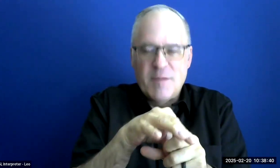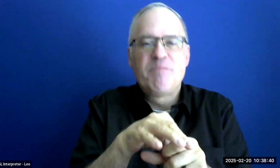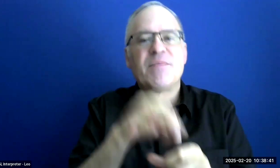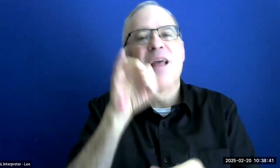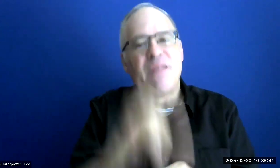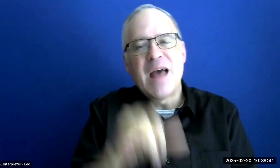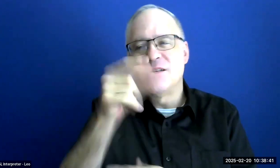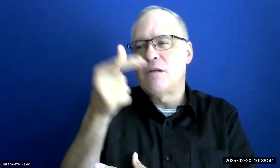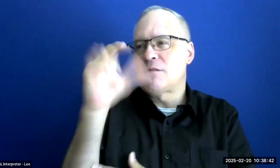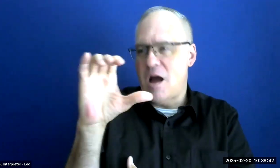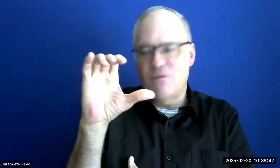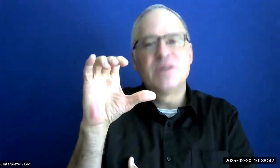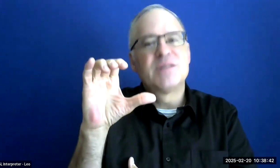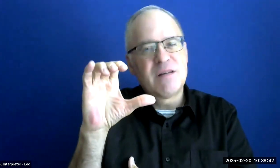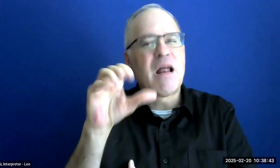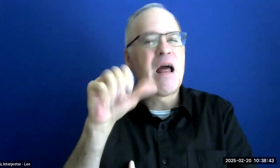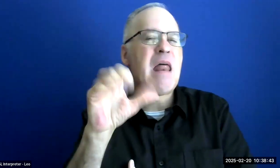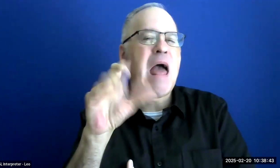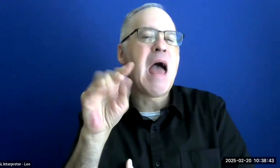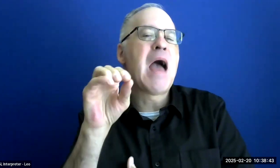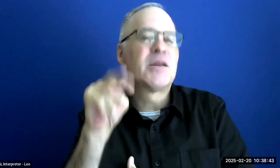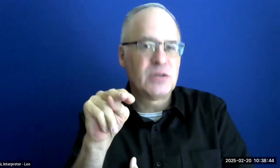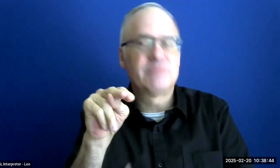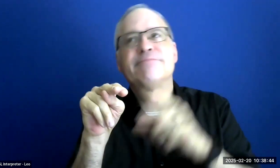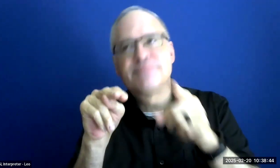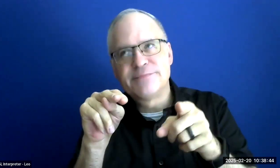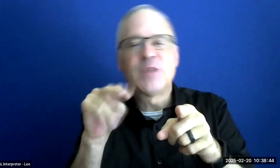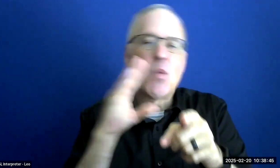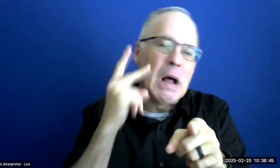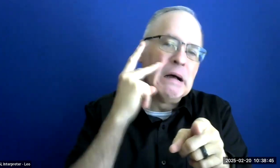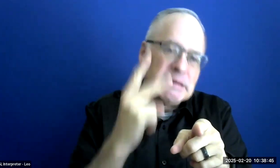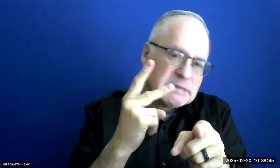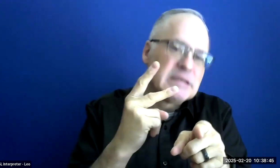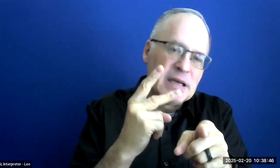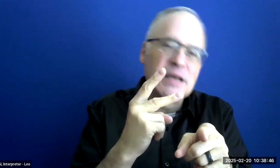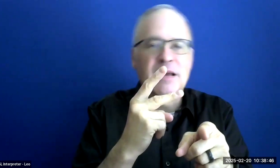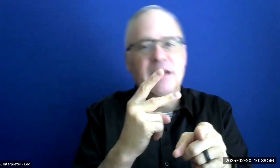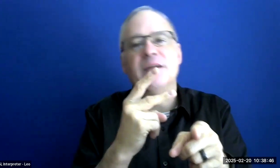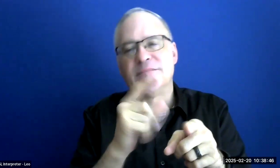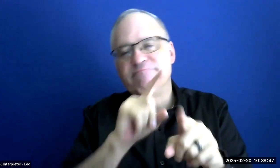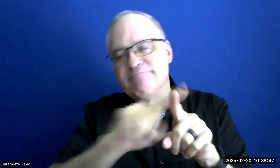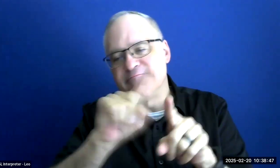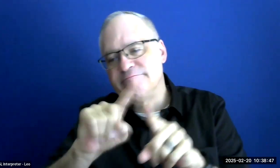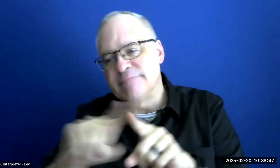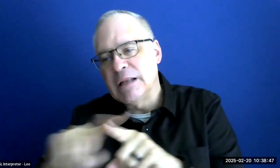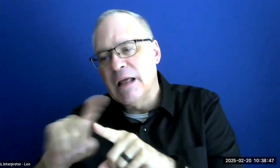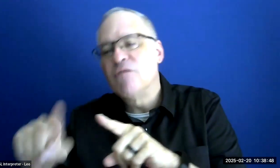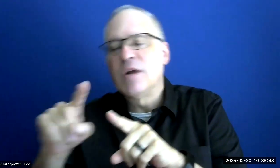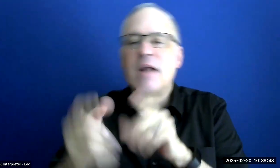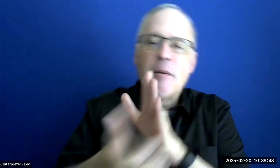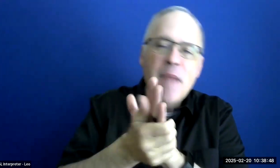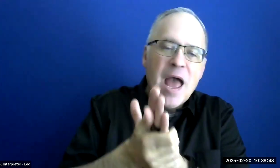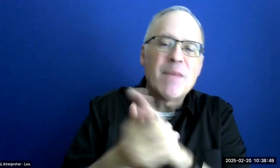of General Conference, for which you will see multiple constitutional amendments related to the actions